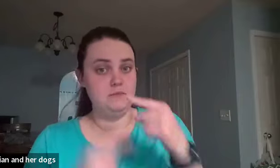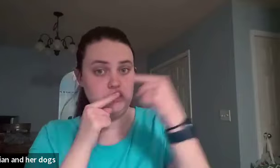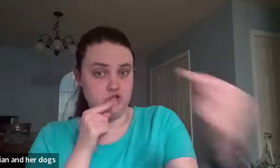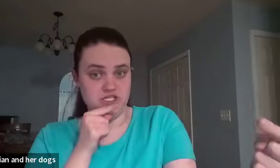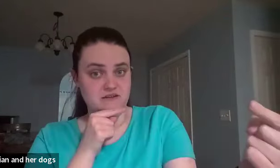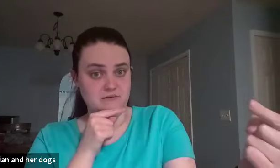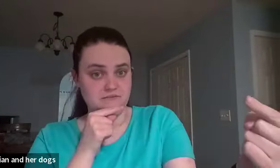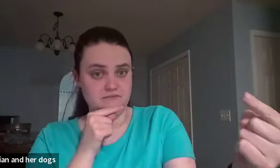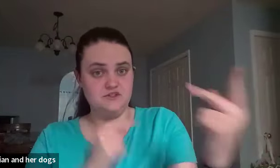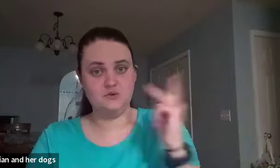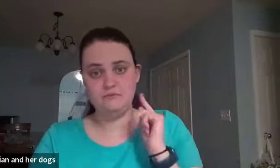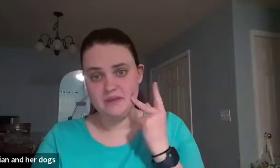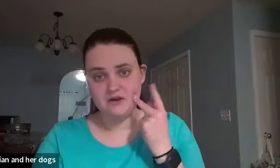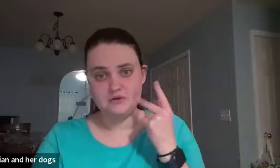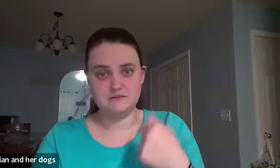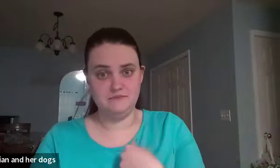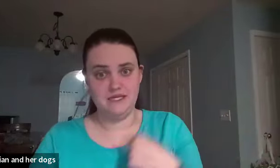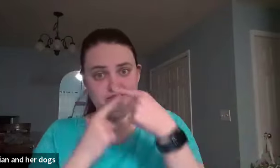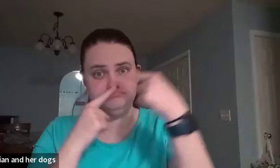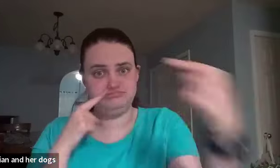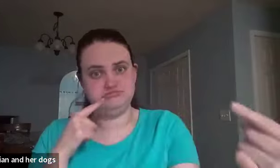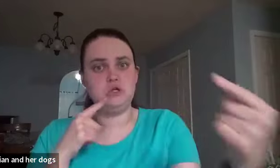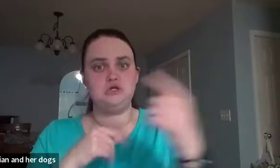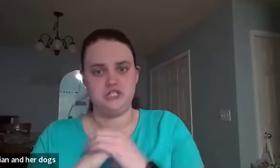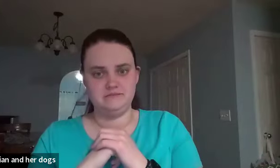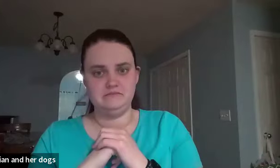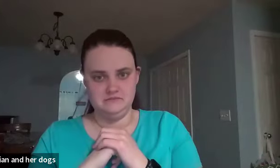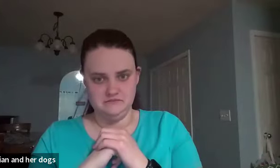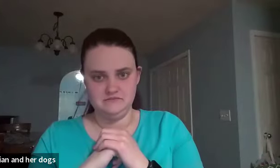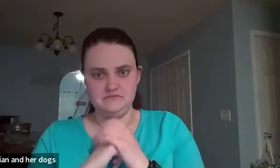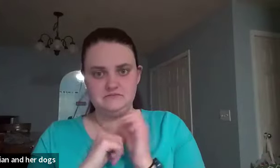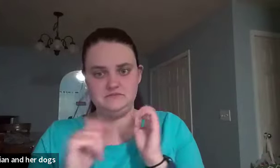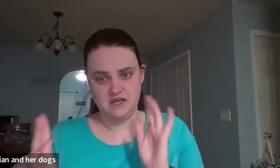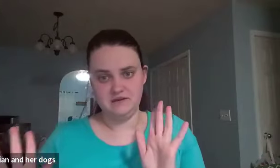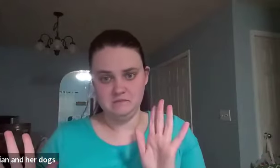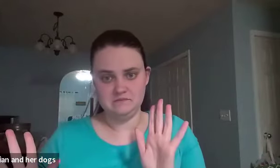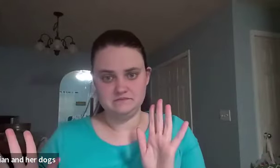I'm allergic to them. So pickles me allergic. Okay.